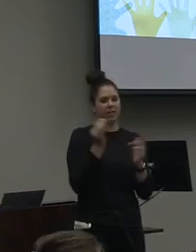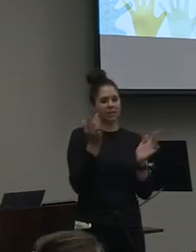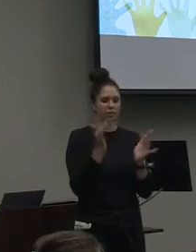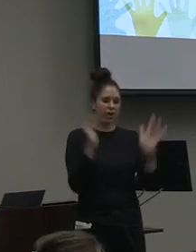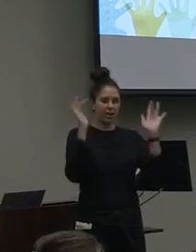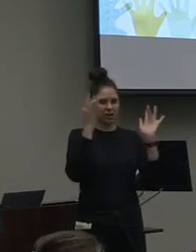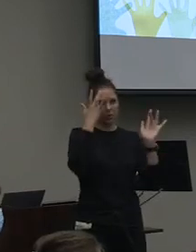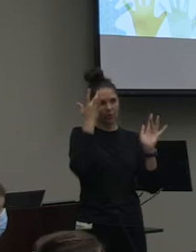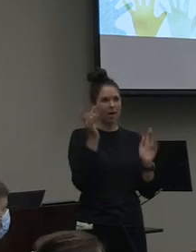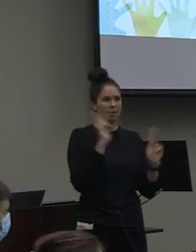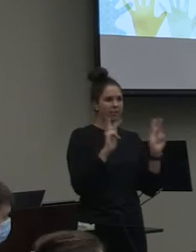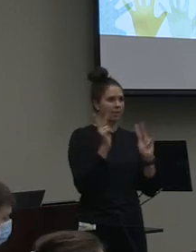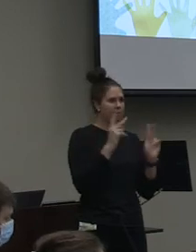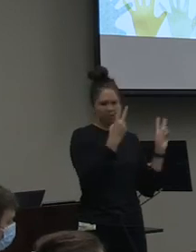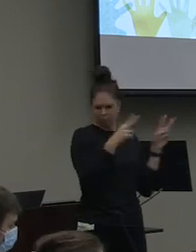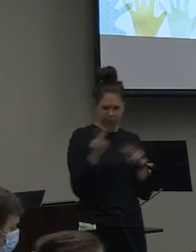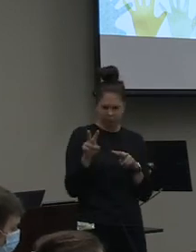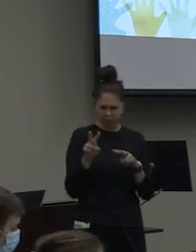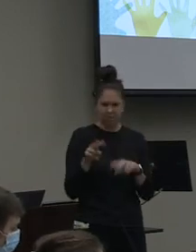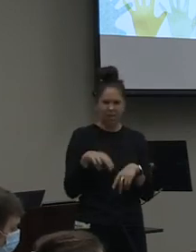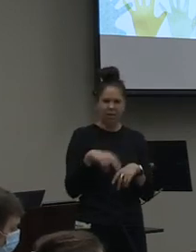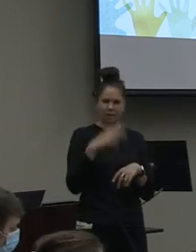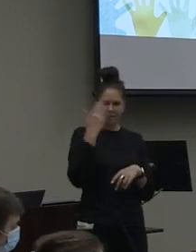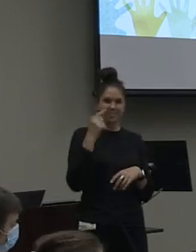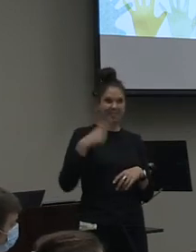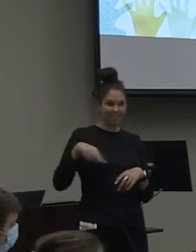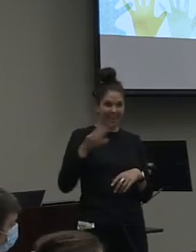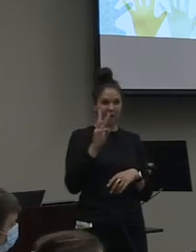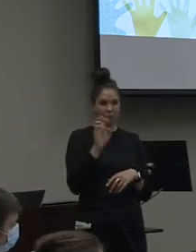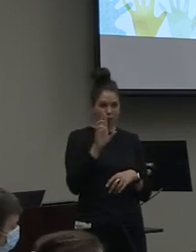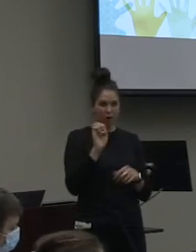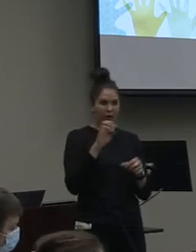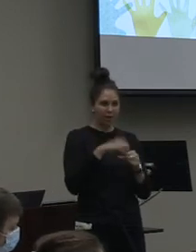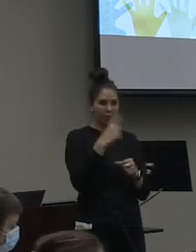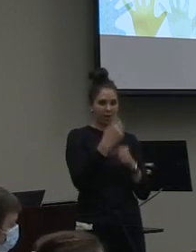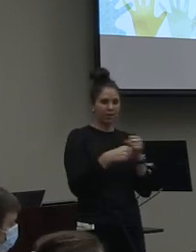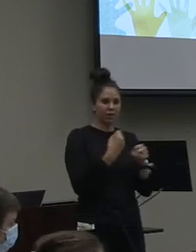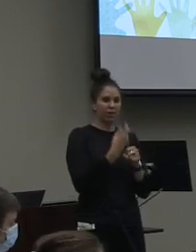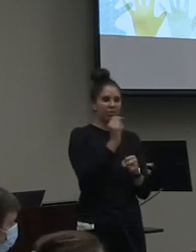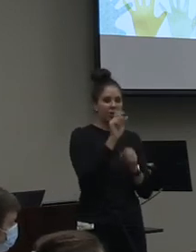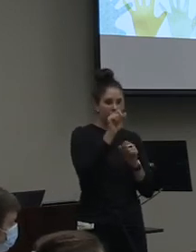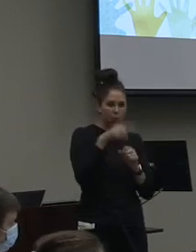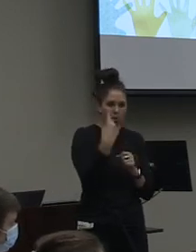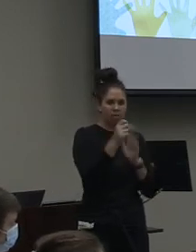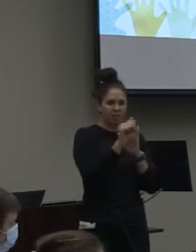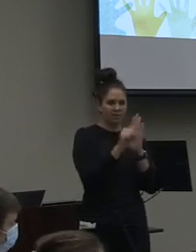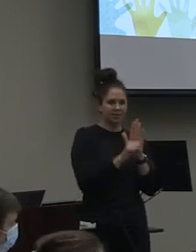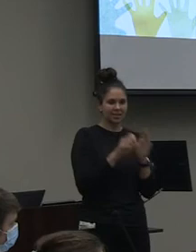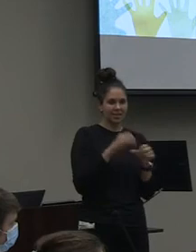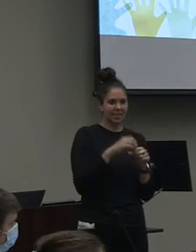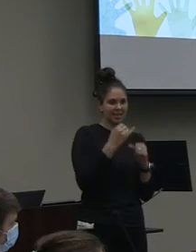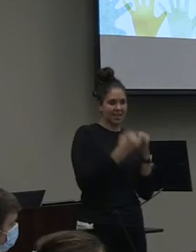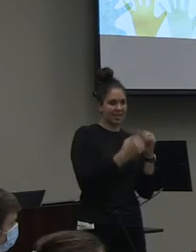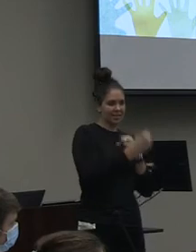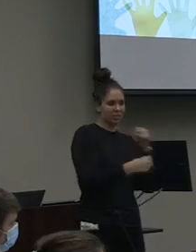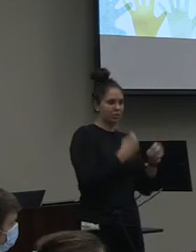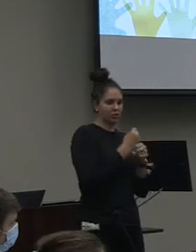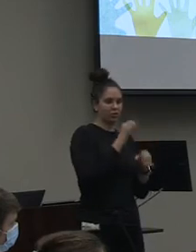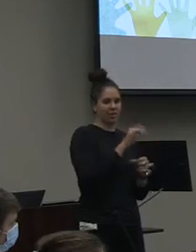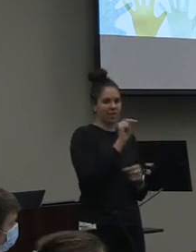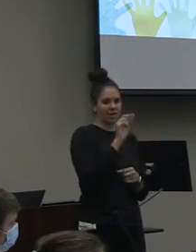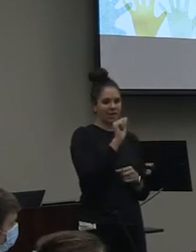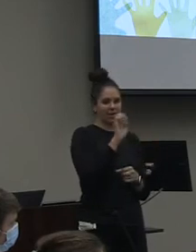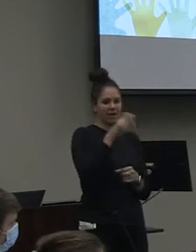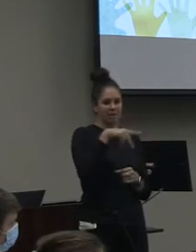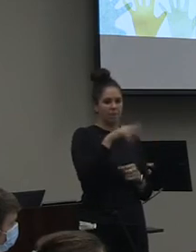folks have turned from across the country, is that they were, in one year, the only state, in the last year that NAEP reporting was done